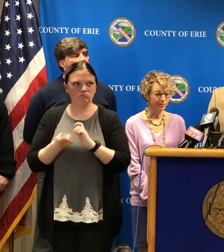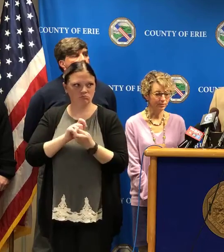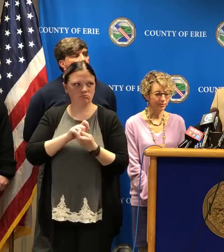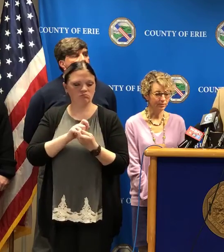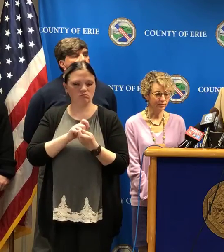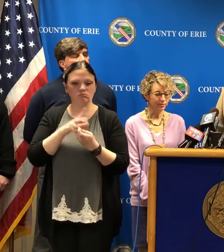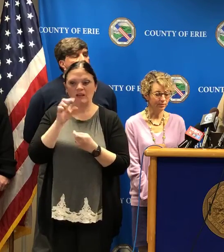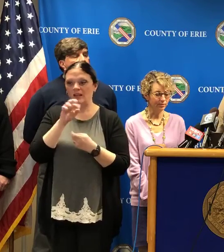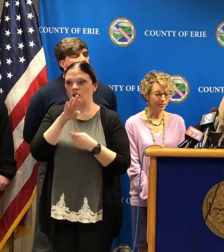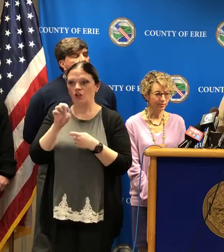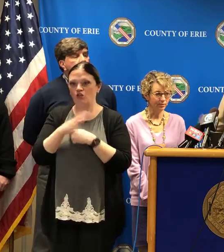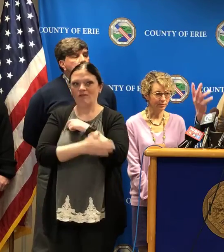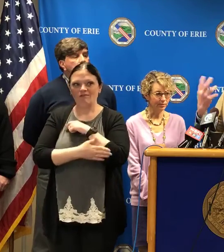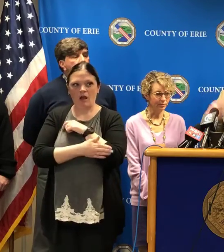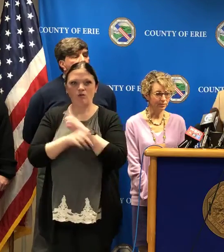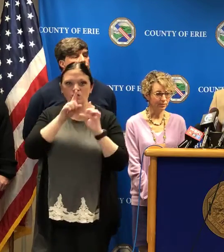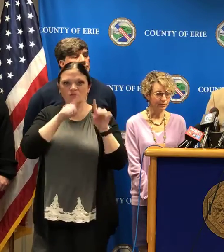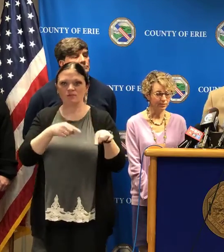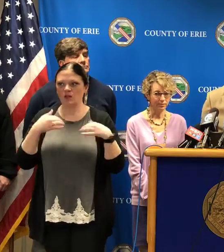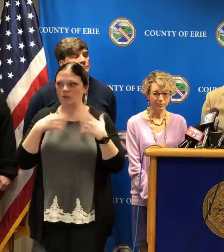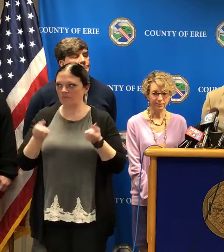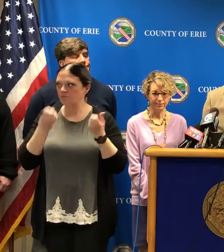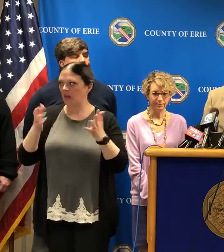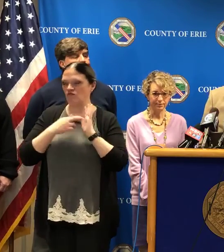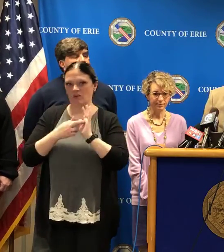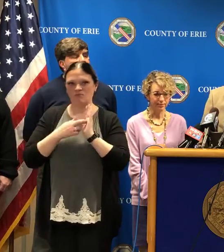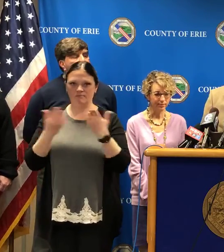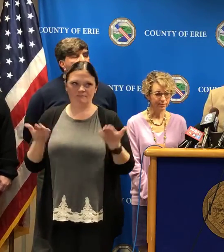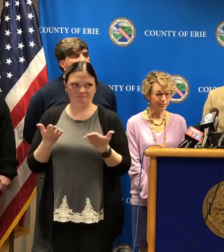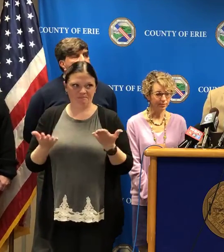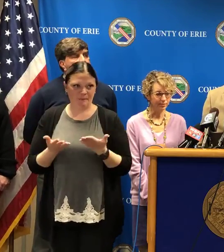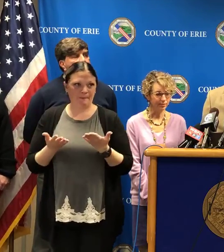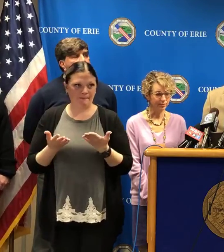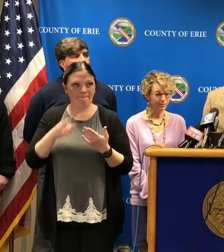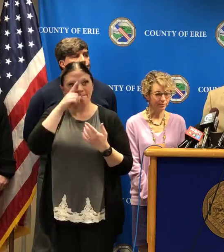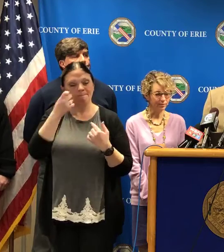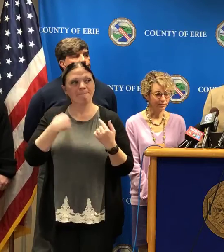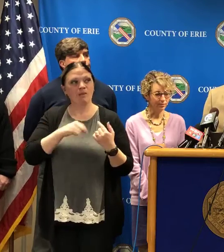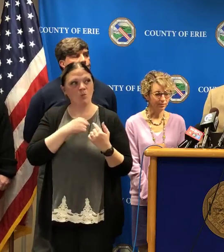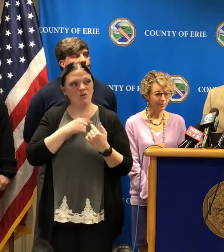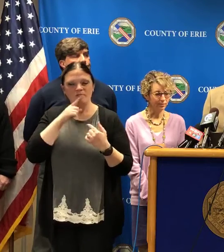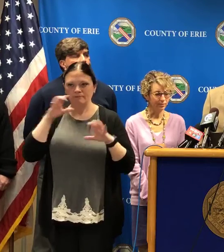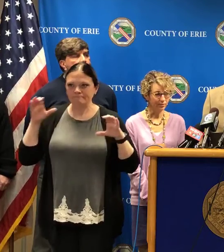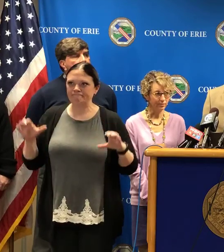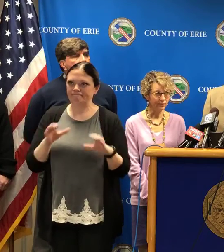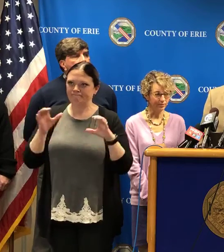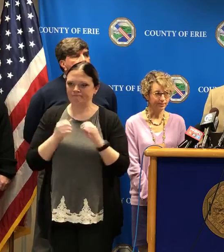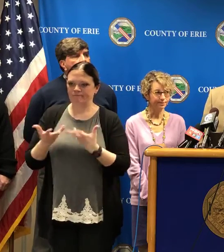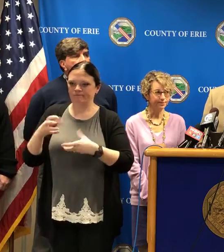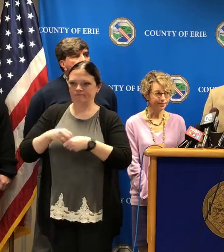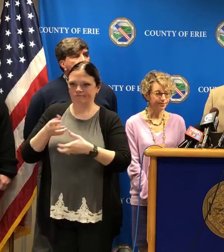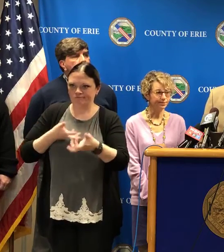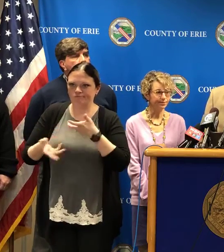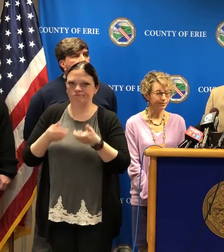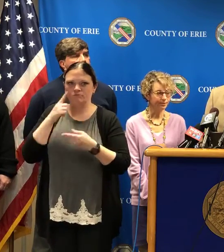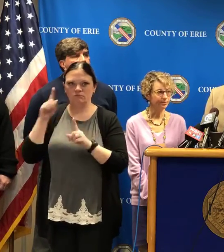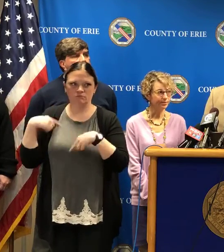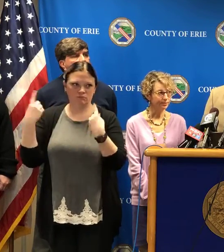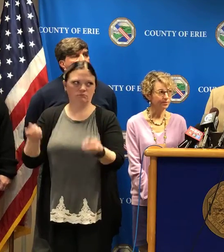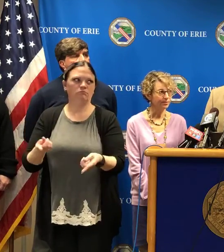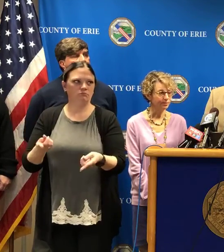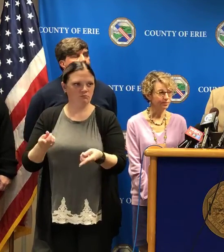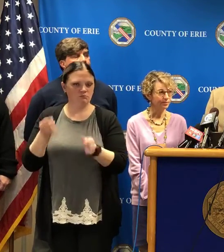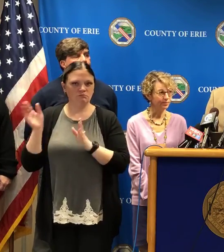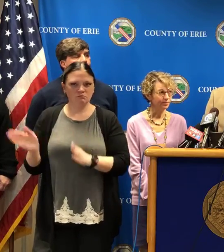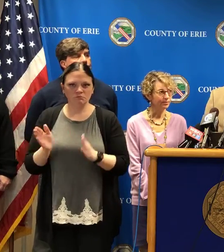County response activities, as you see, we've got many of our representatives here because we have been actively engaged in this for some time now.